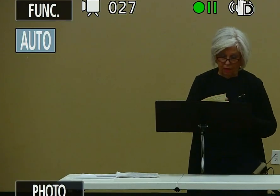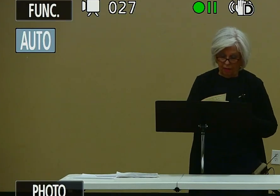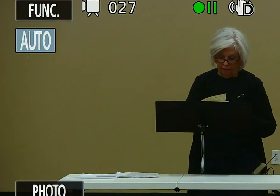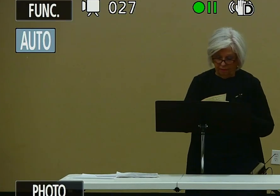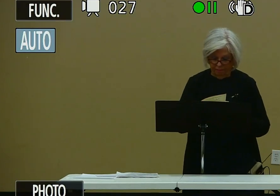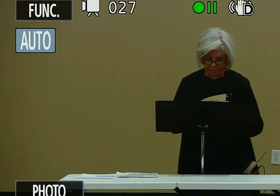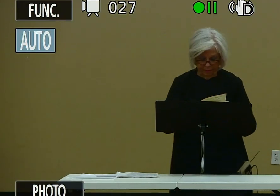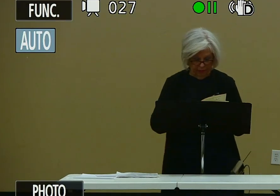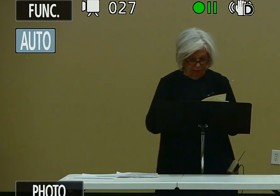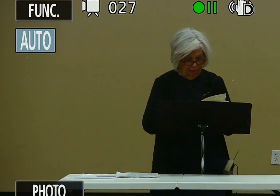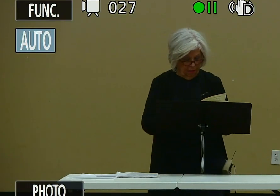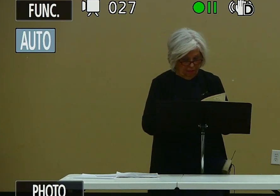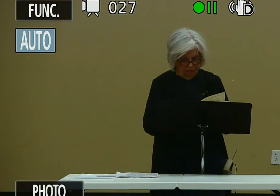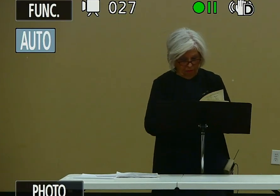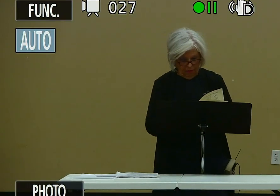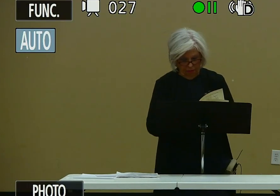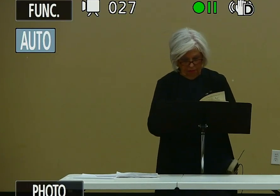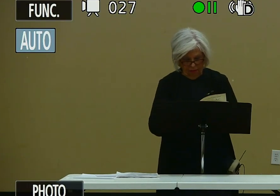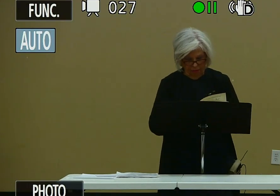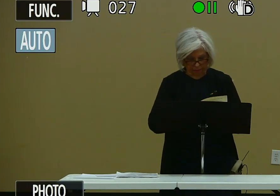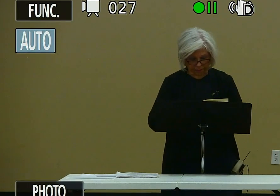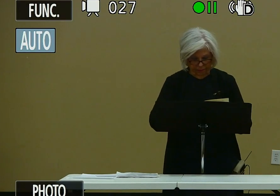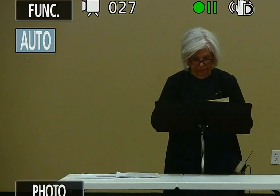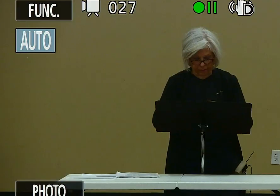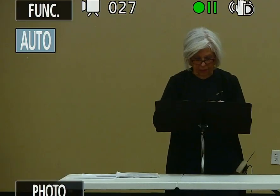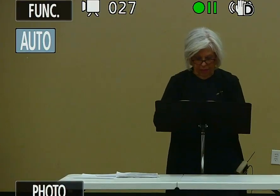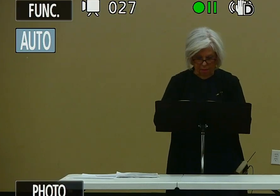Exactly. All right. Empty.